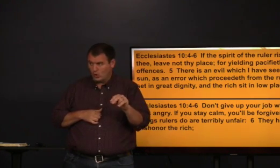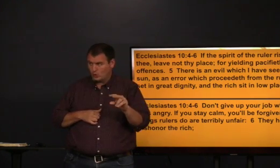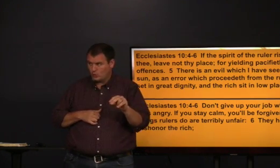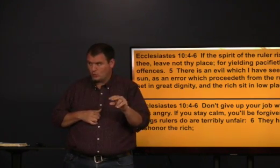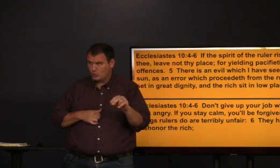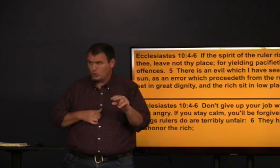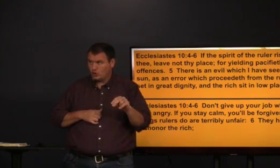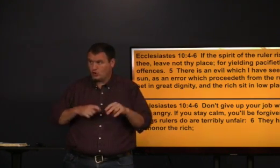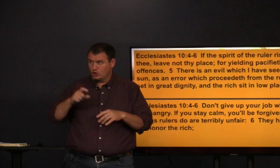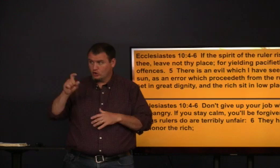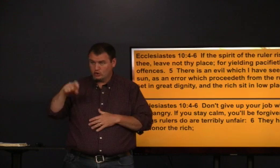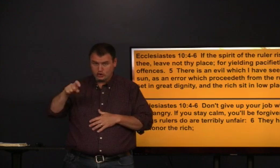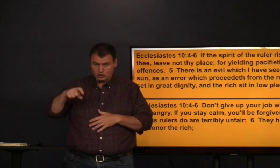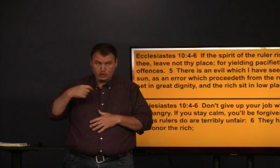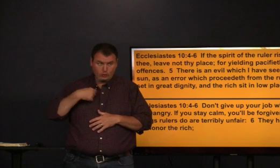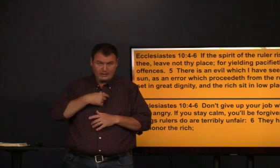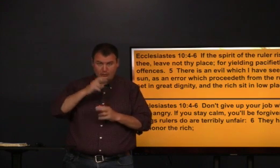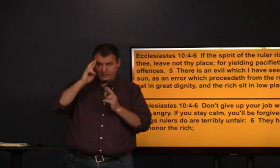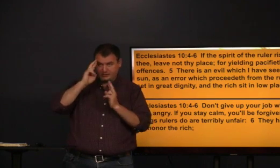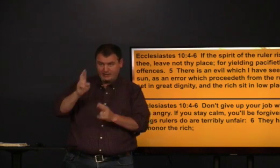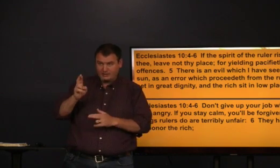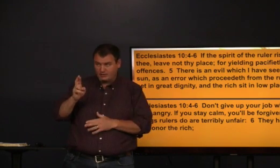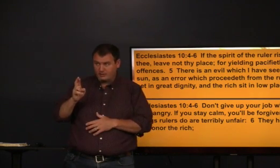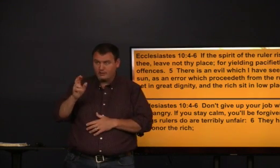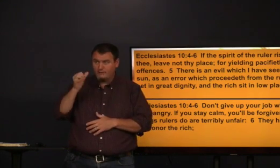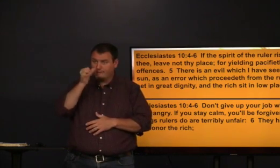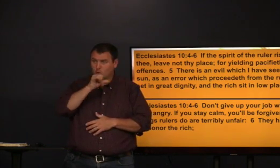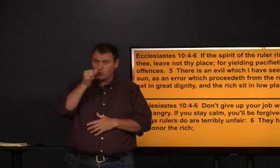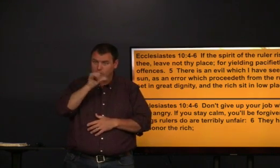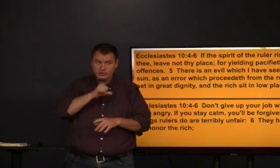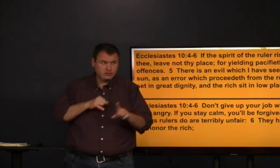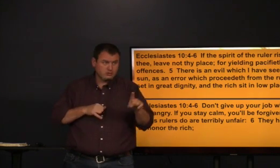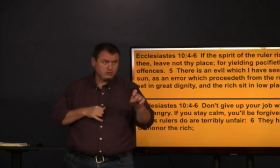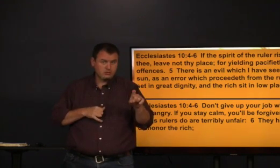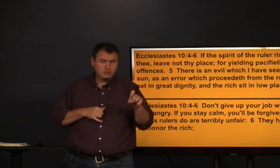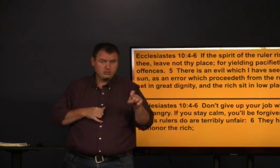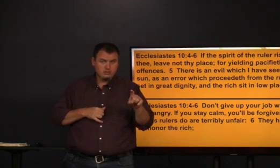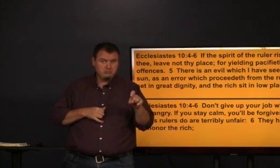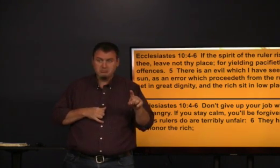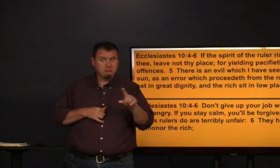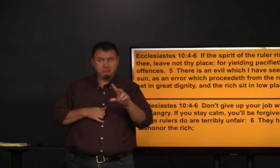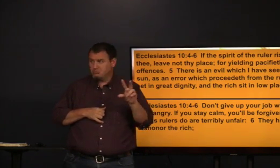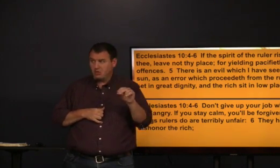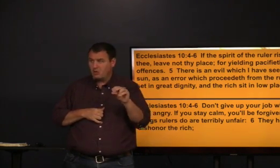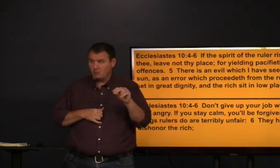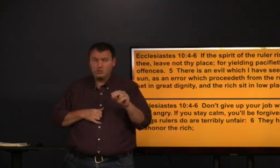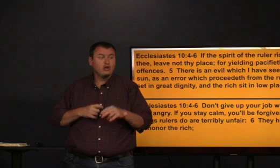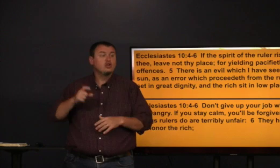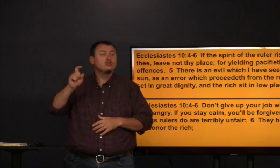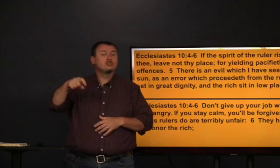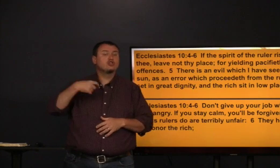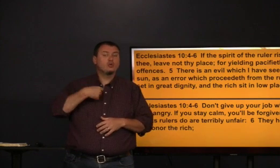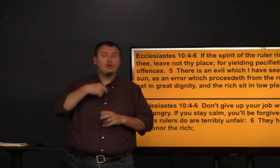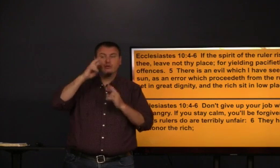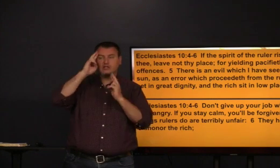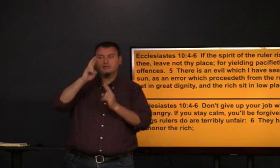No. Should we respect fools? No. Should we